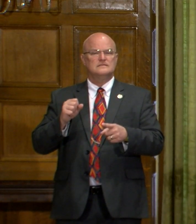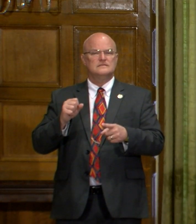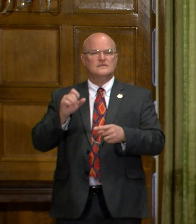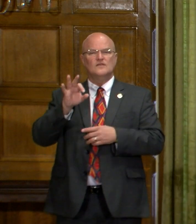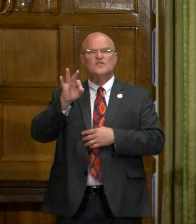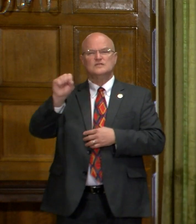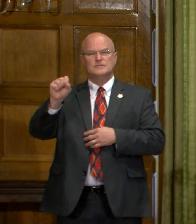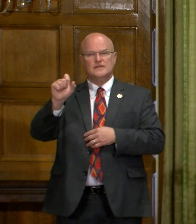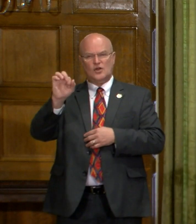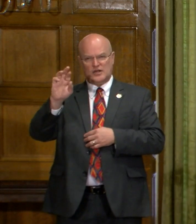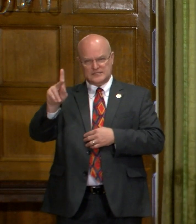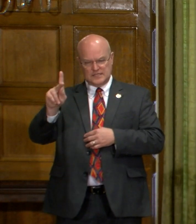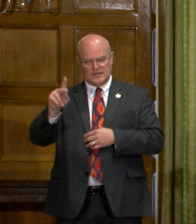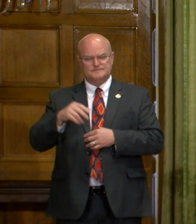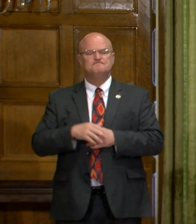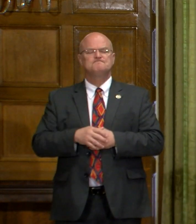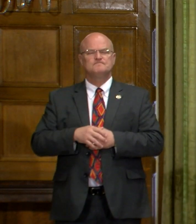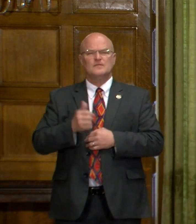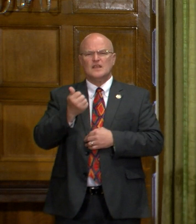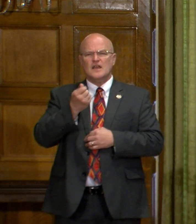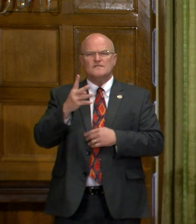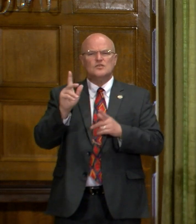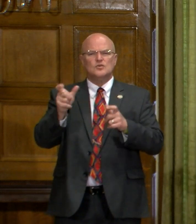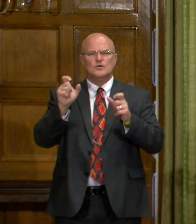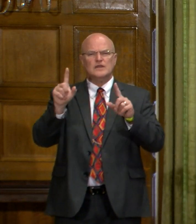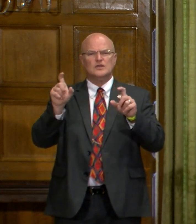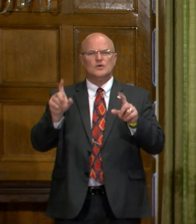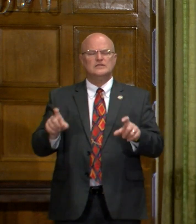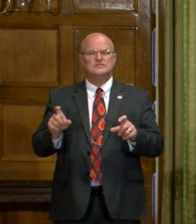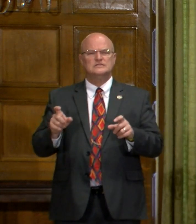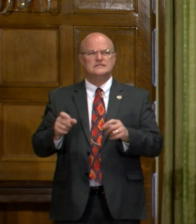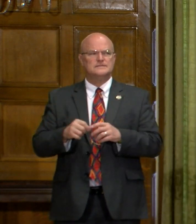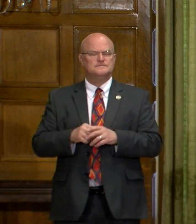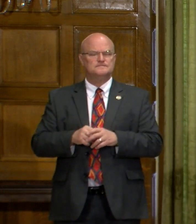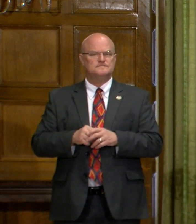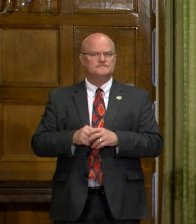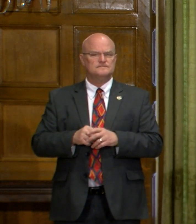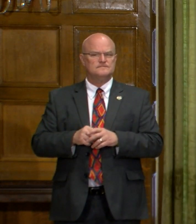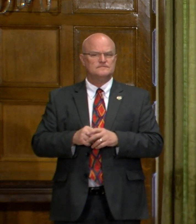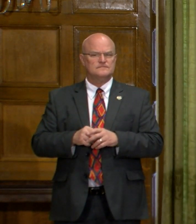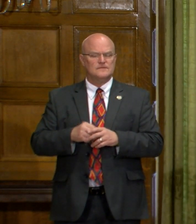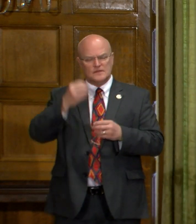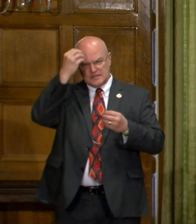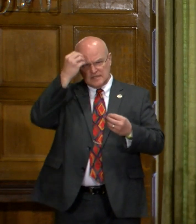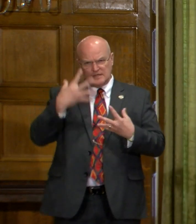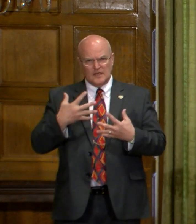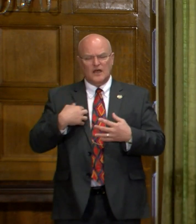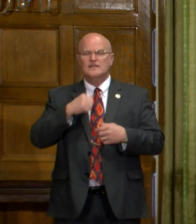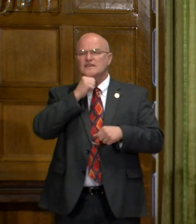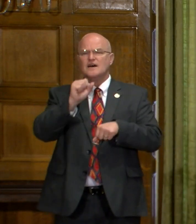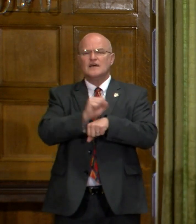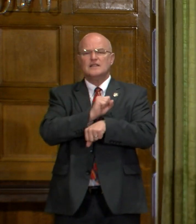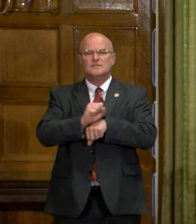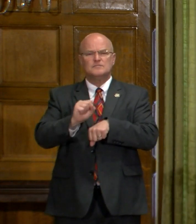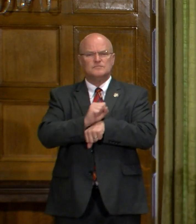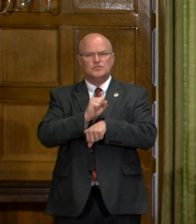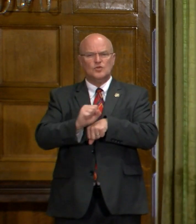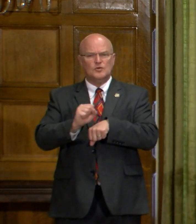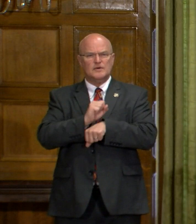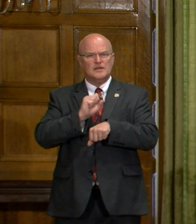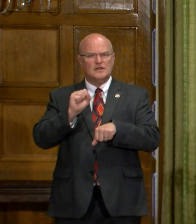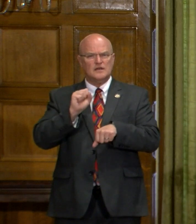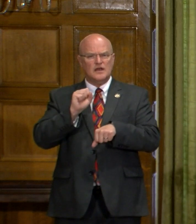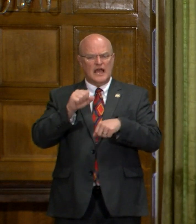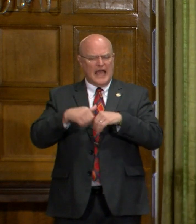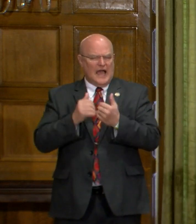Arkansas. Yes. Hey, Governor, a couple of quick questions. Can you update us on the unemployment office operation,